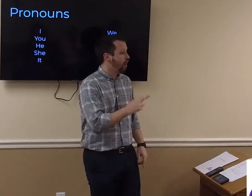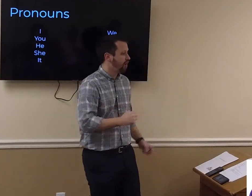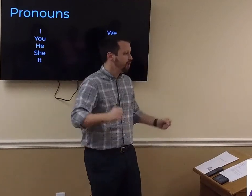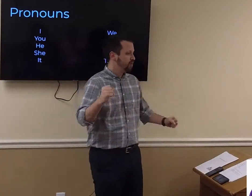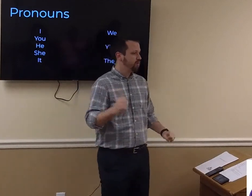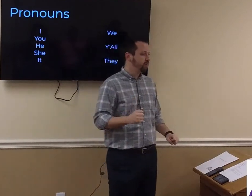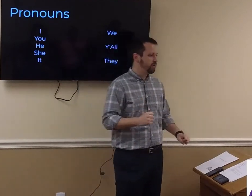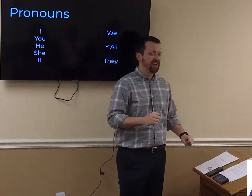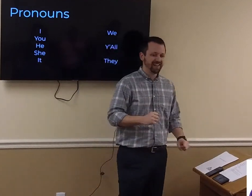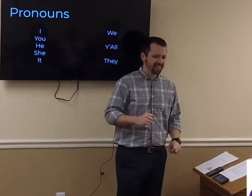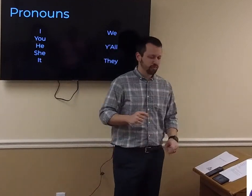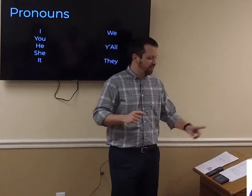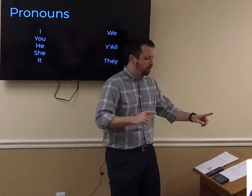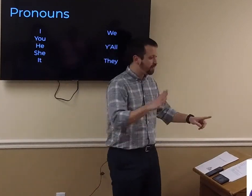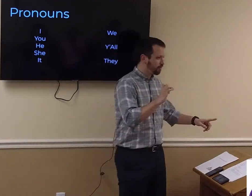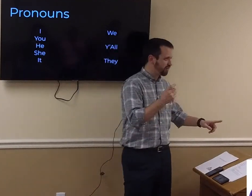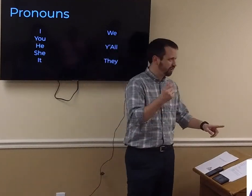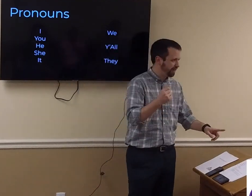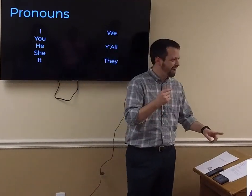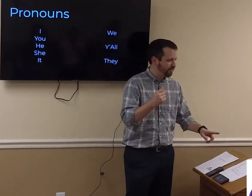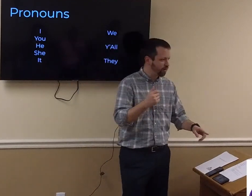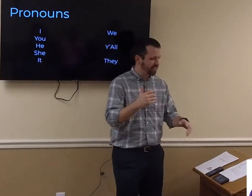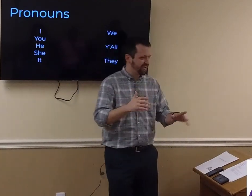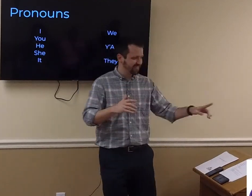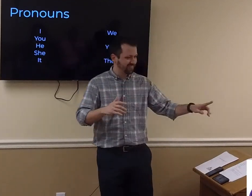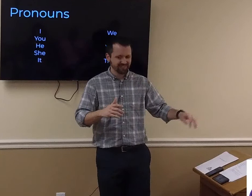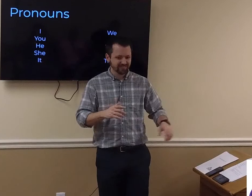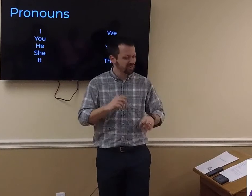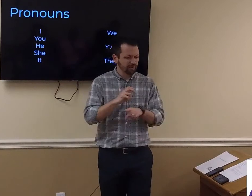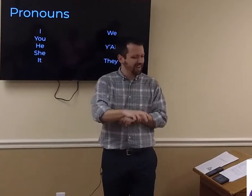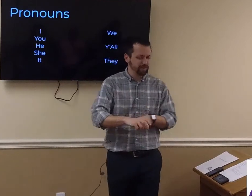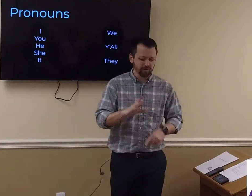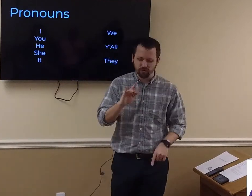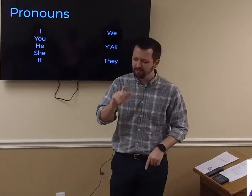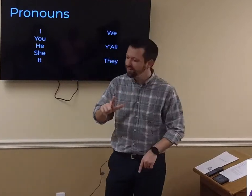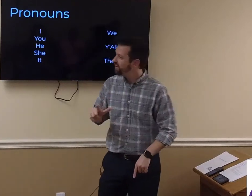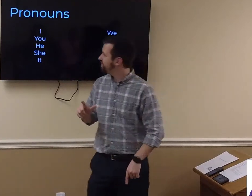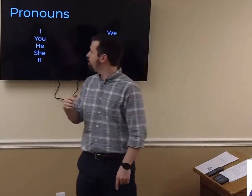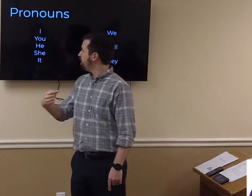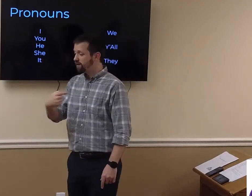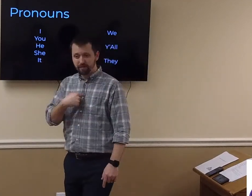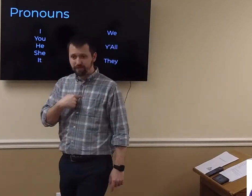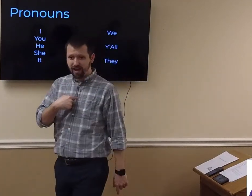R. Woo. Yes, we'll talk about be verbs in a little bit. I have a note on that. So, I'm ahead of me, Crystal. So, I,